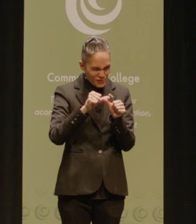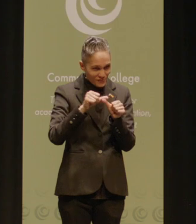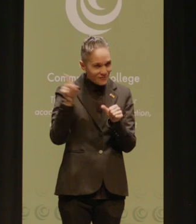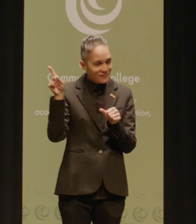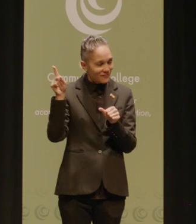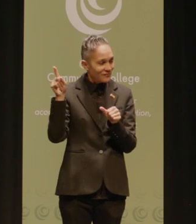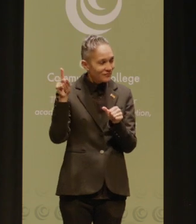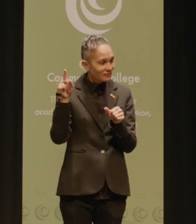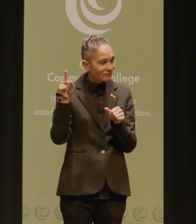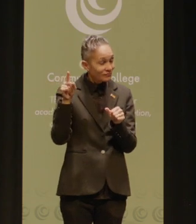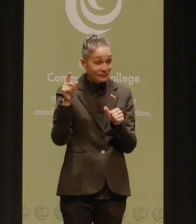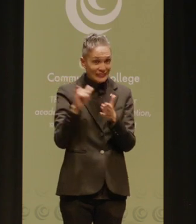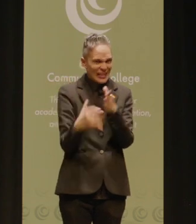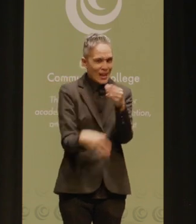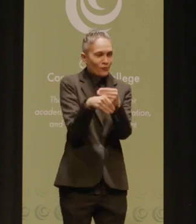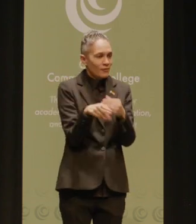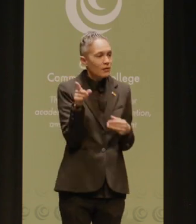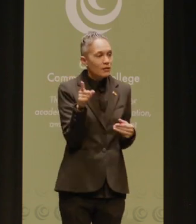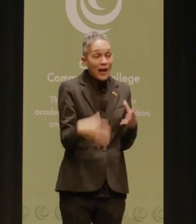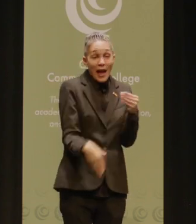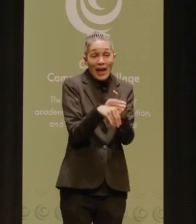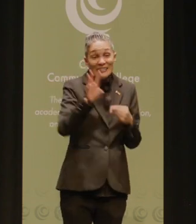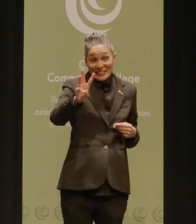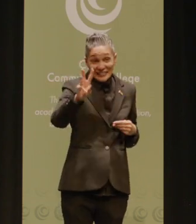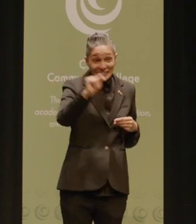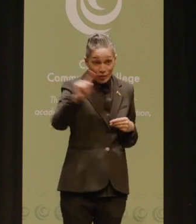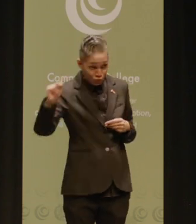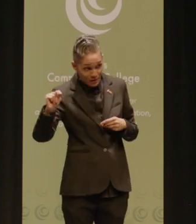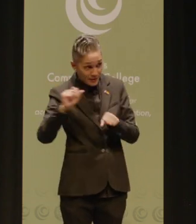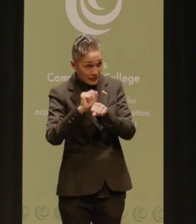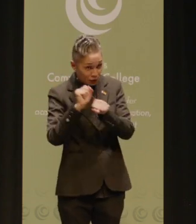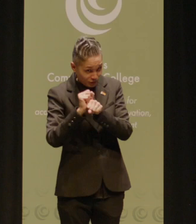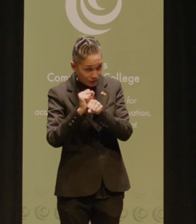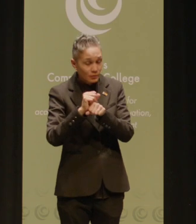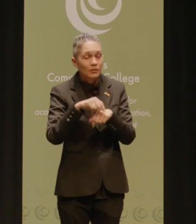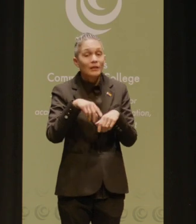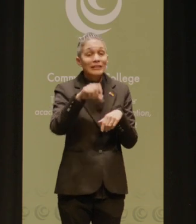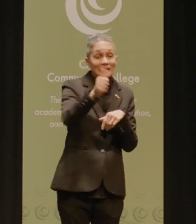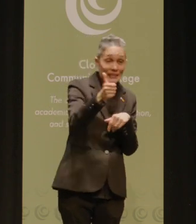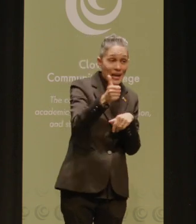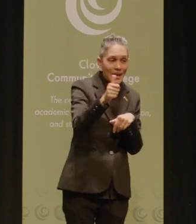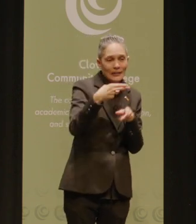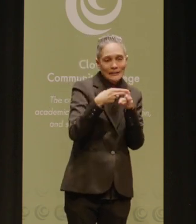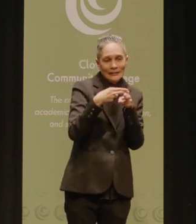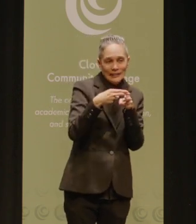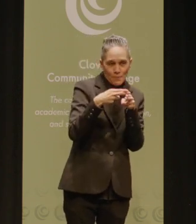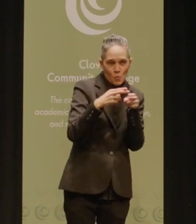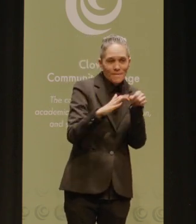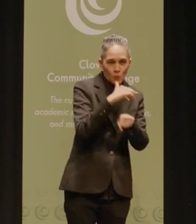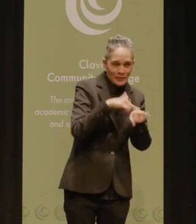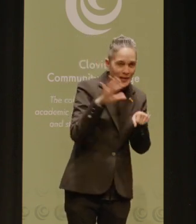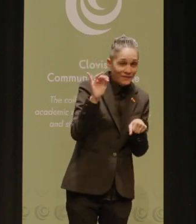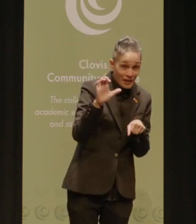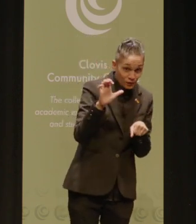So this was in addition. We added 6 tenure track positions and 10 temporary full-time